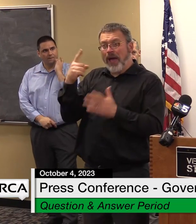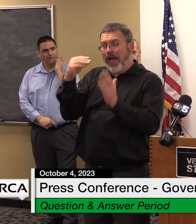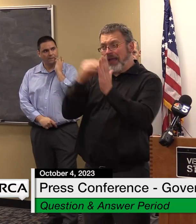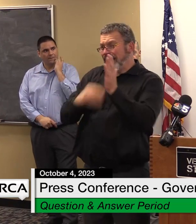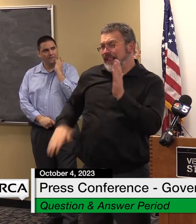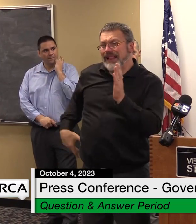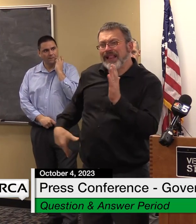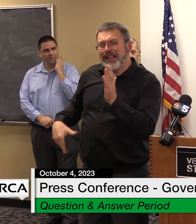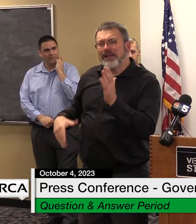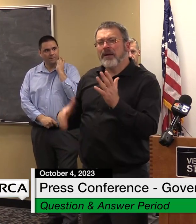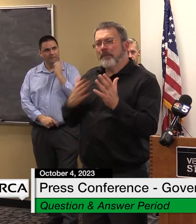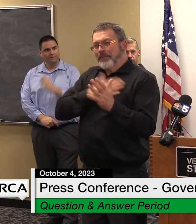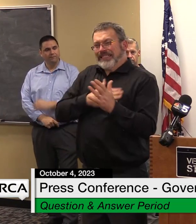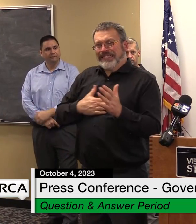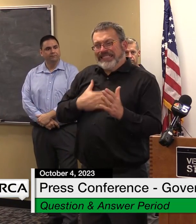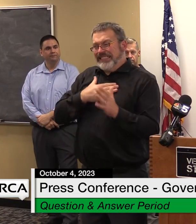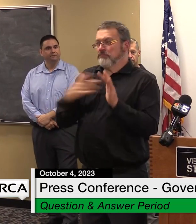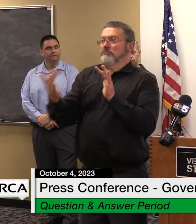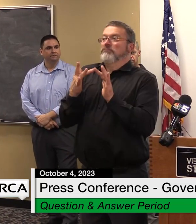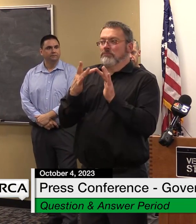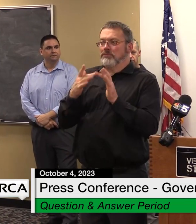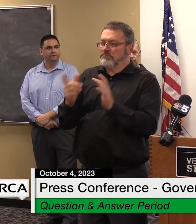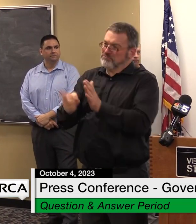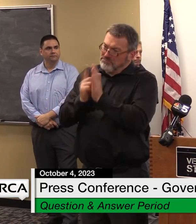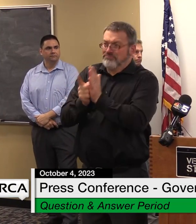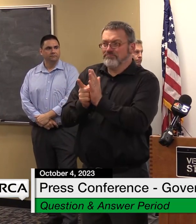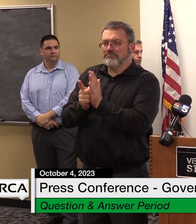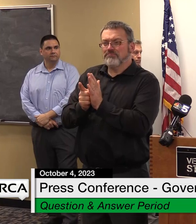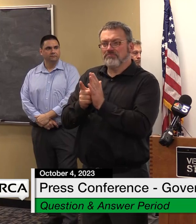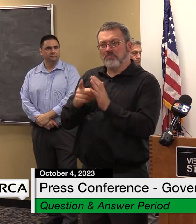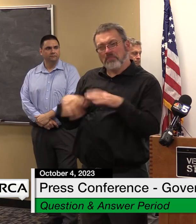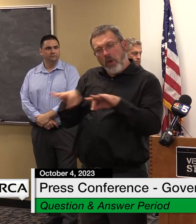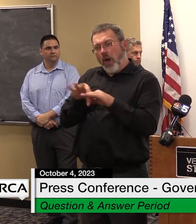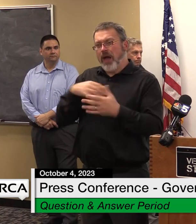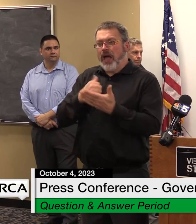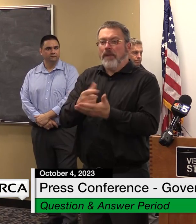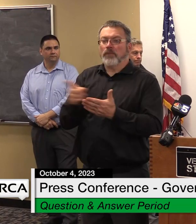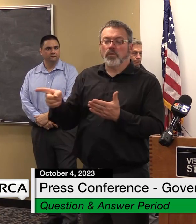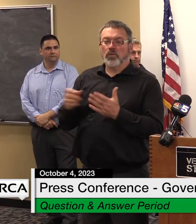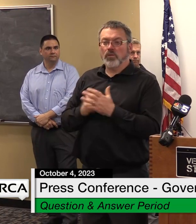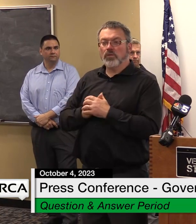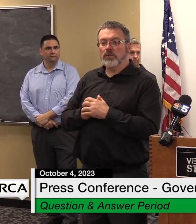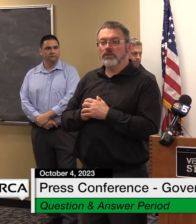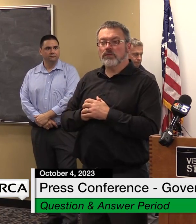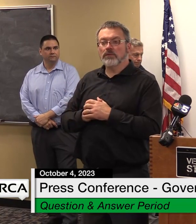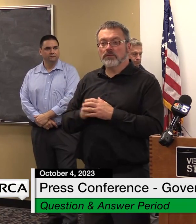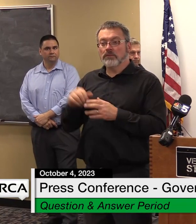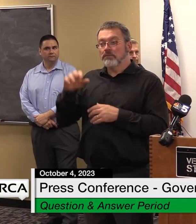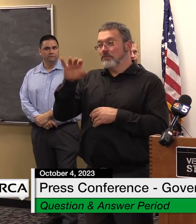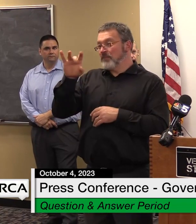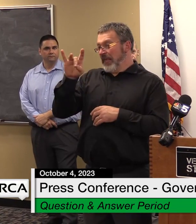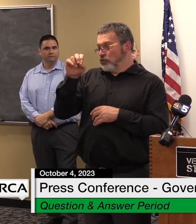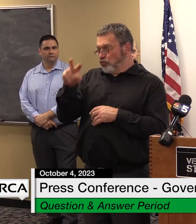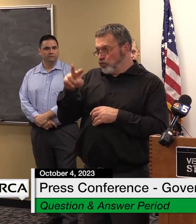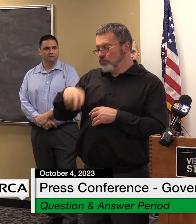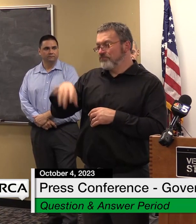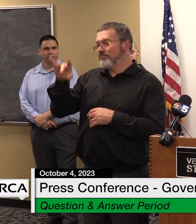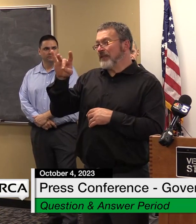survey, call our office at that 828-3333. Thank you. I can follow up on that before. Okay.